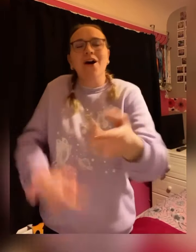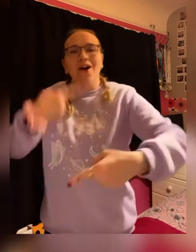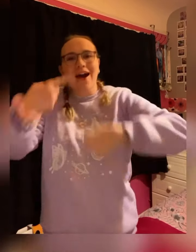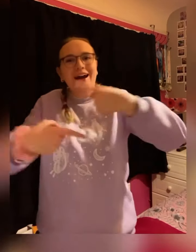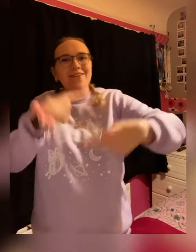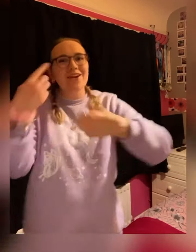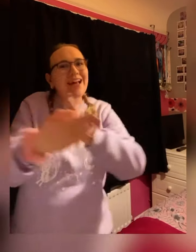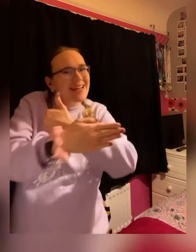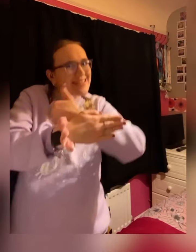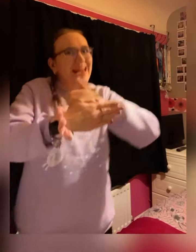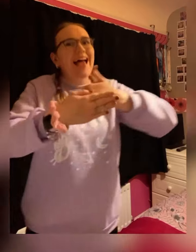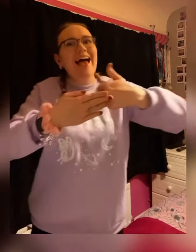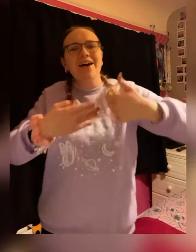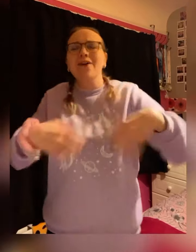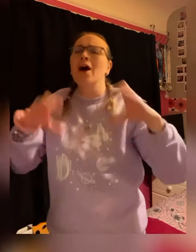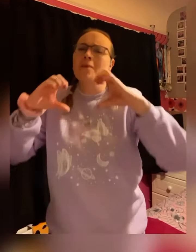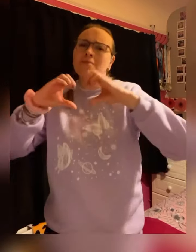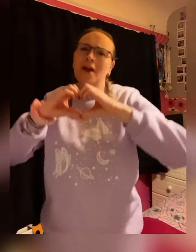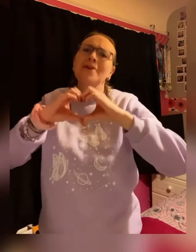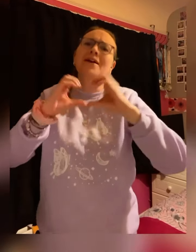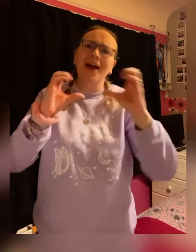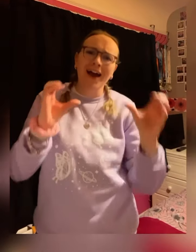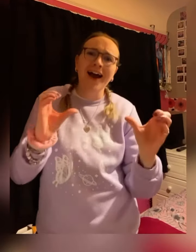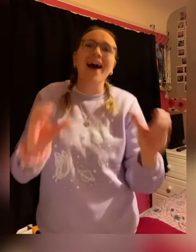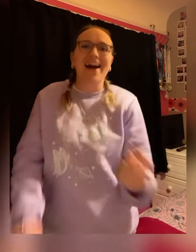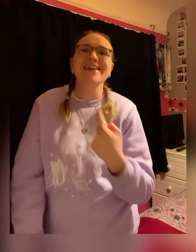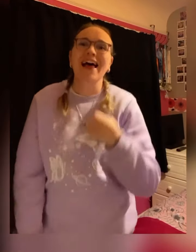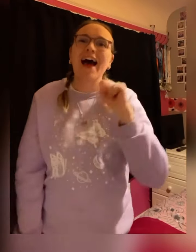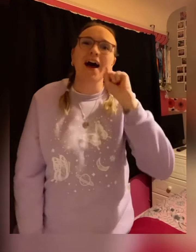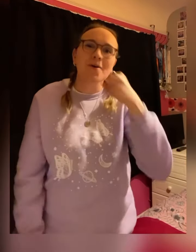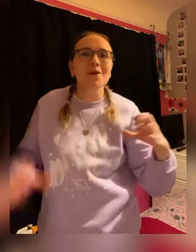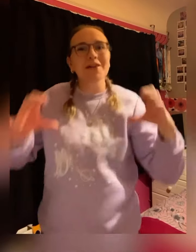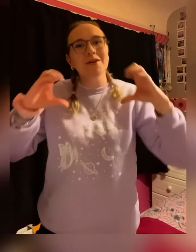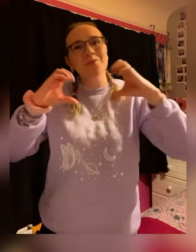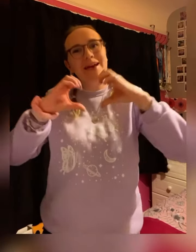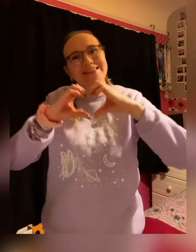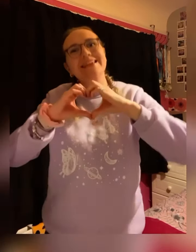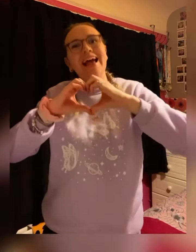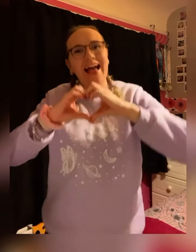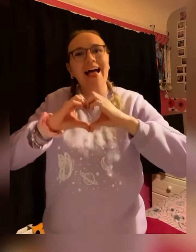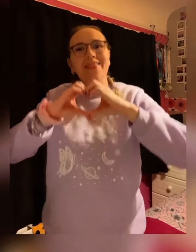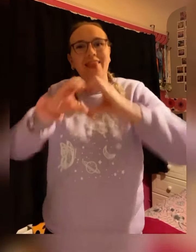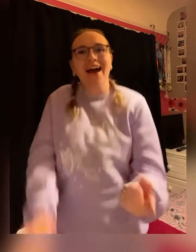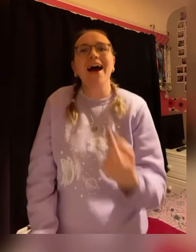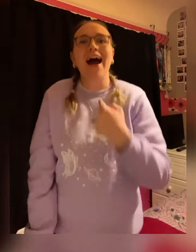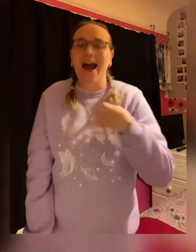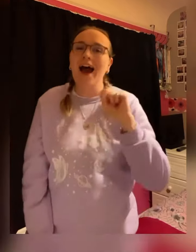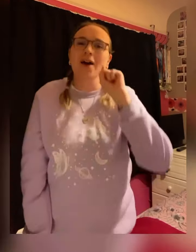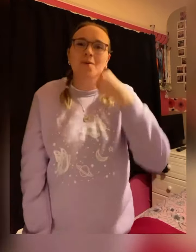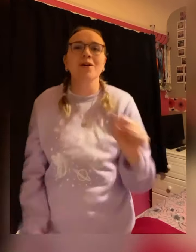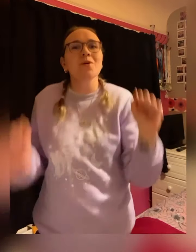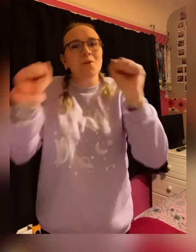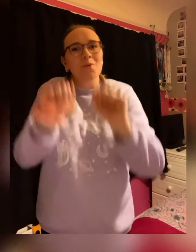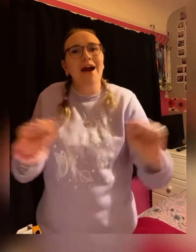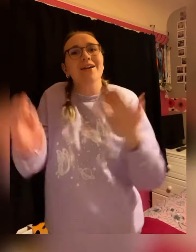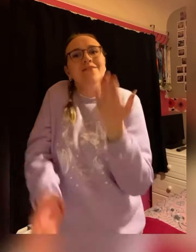ever and ever Pull your heart out, put it back together I would wait for it